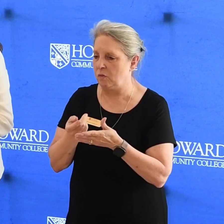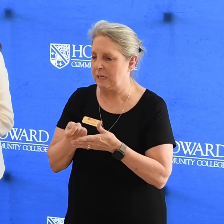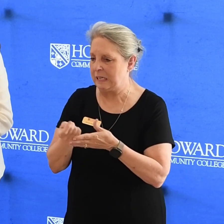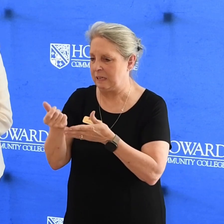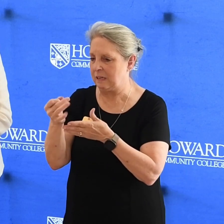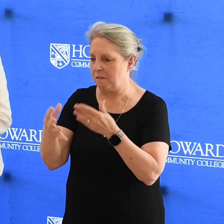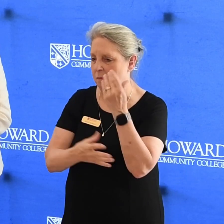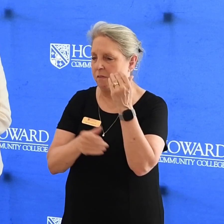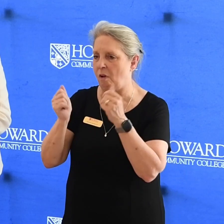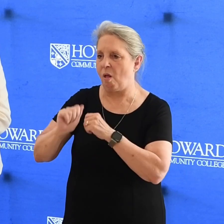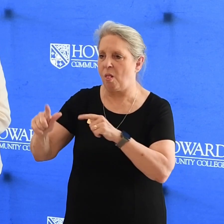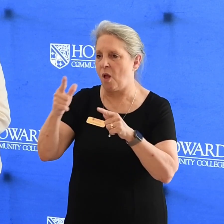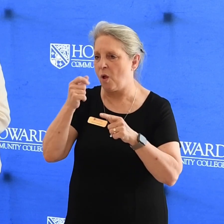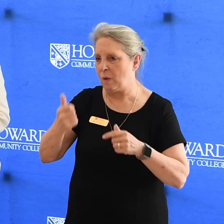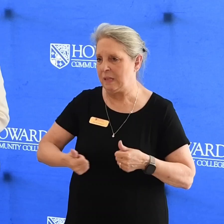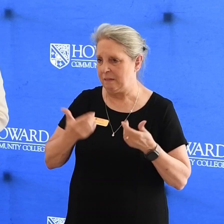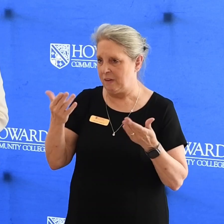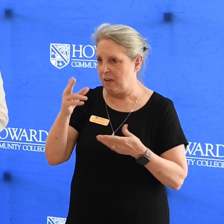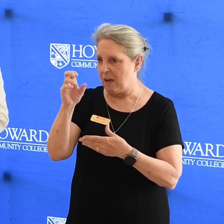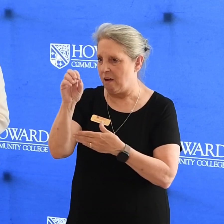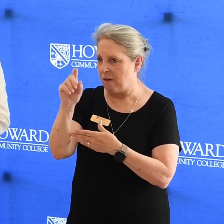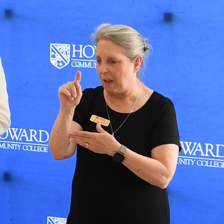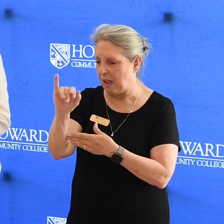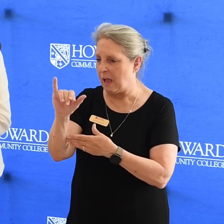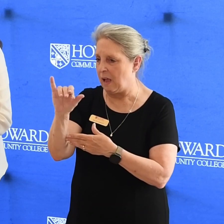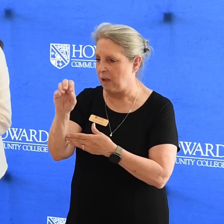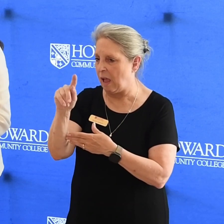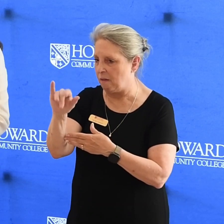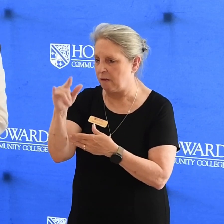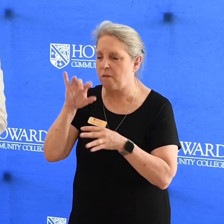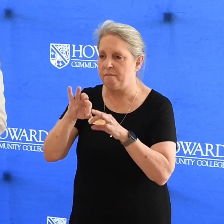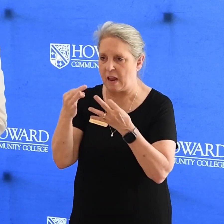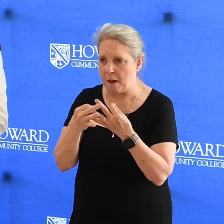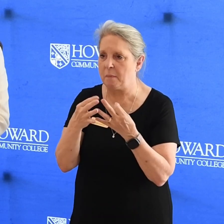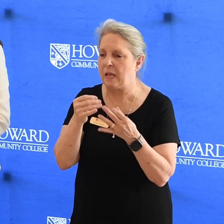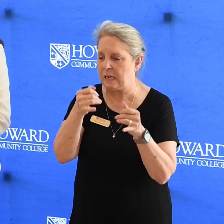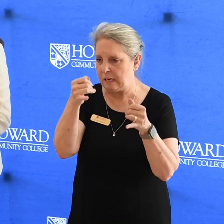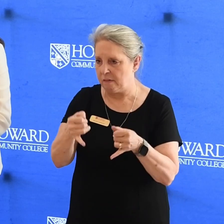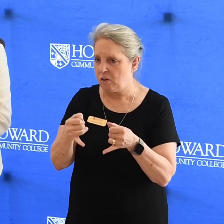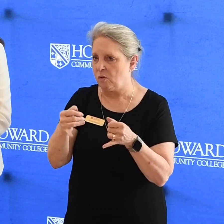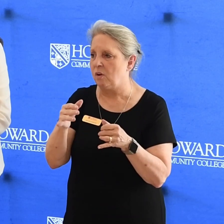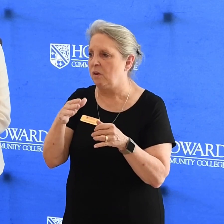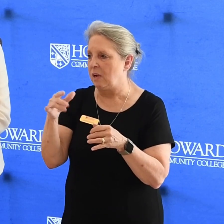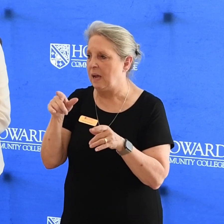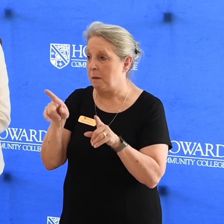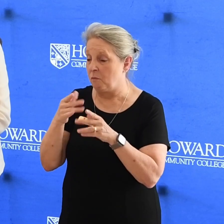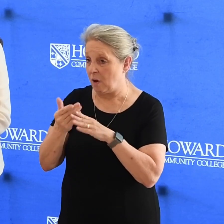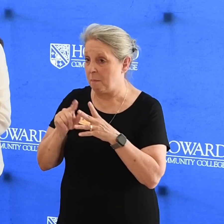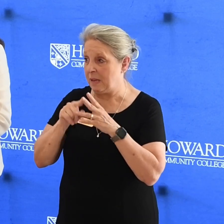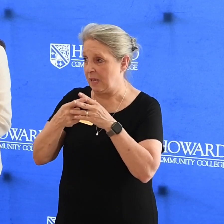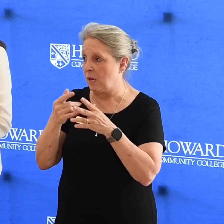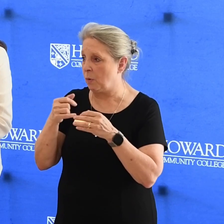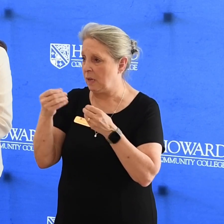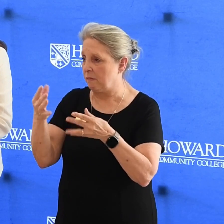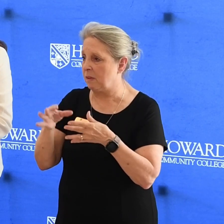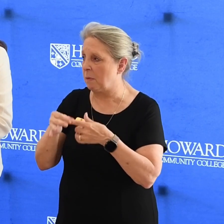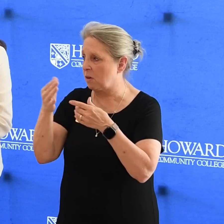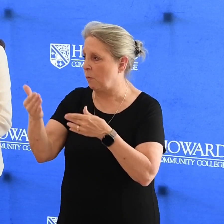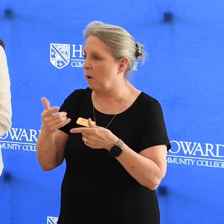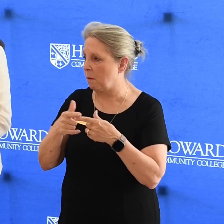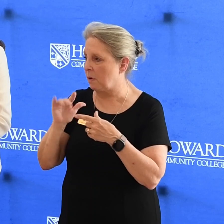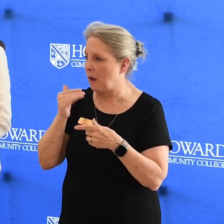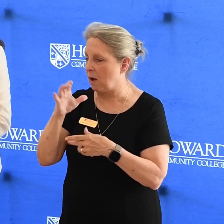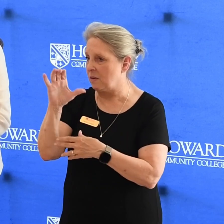every Howard County individual, family, and child in need. Before I begin, as I should, right, we want to give a special welcome, of course,